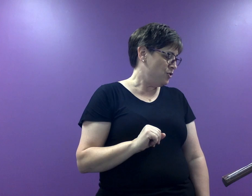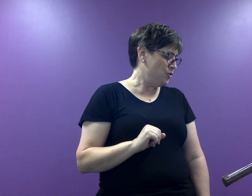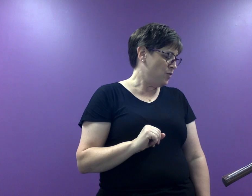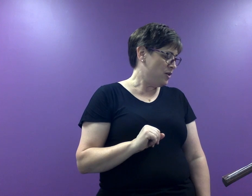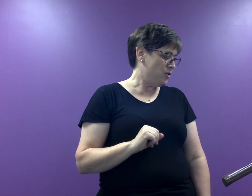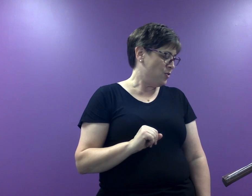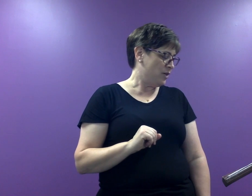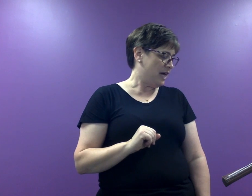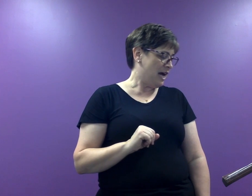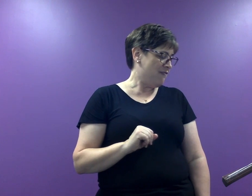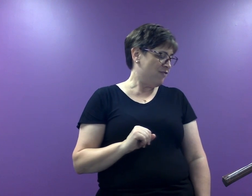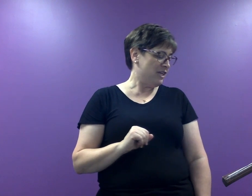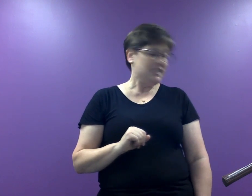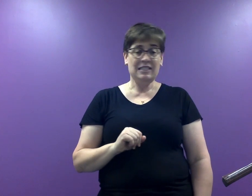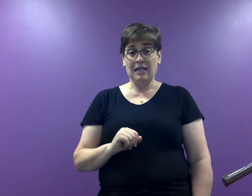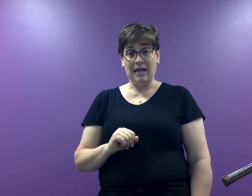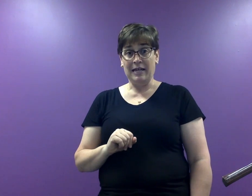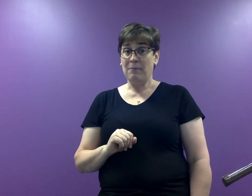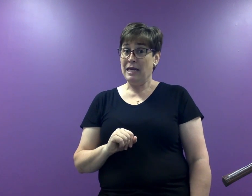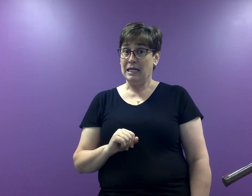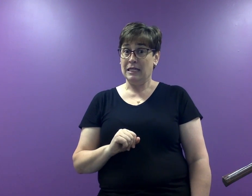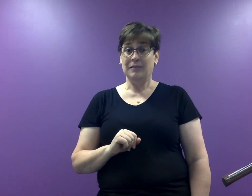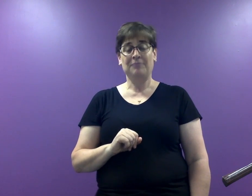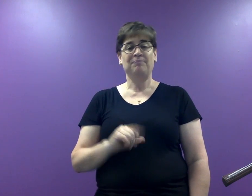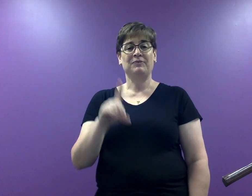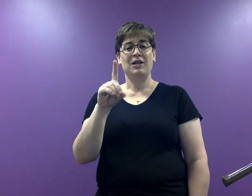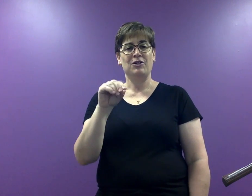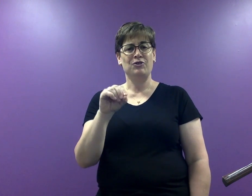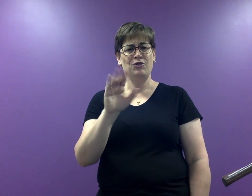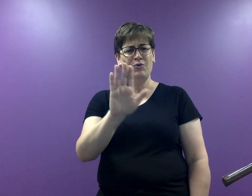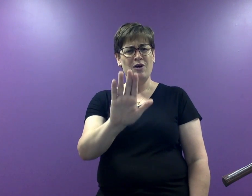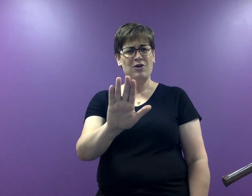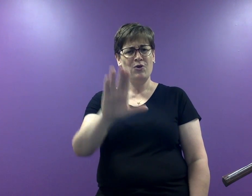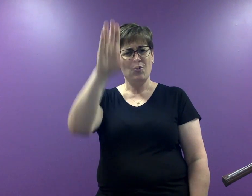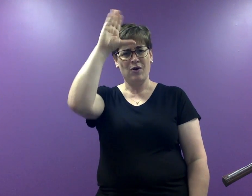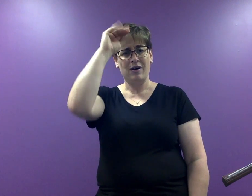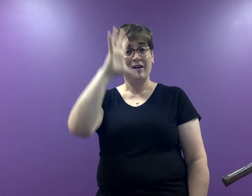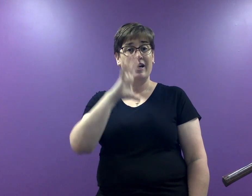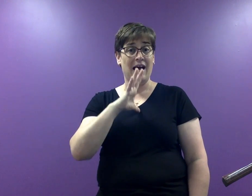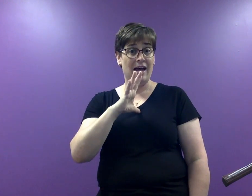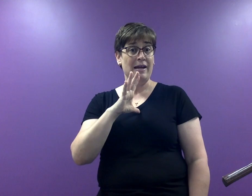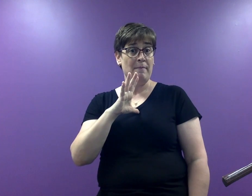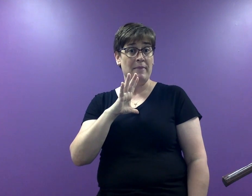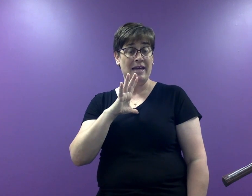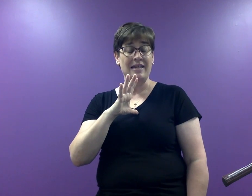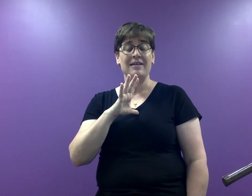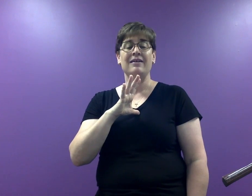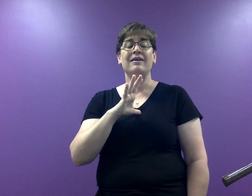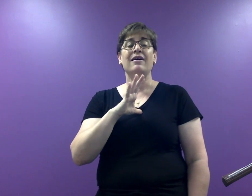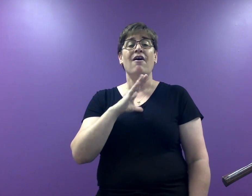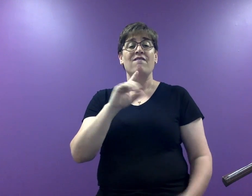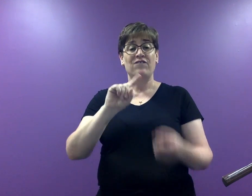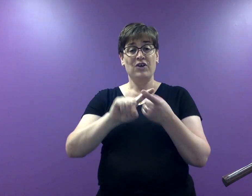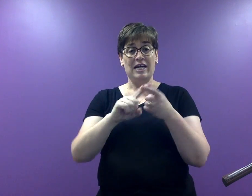Do your guy friends like pink? Do your guy, men,